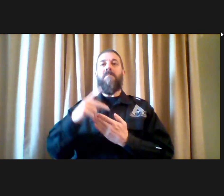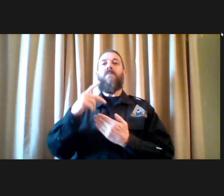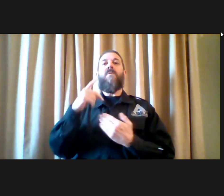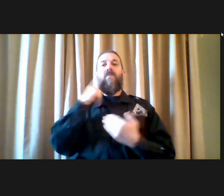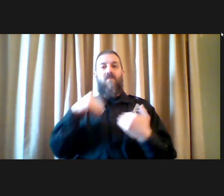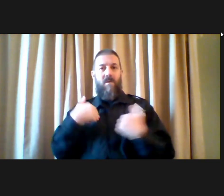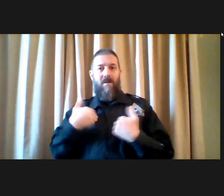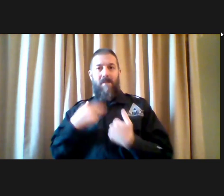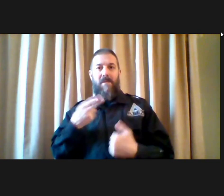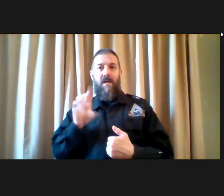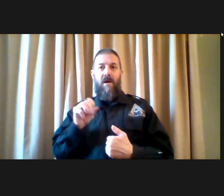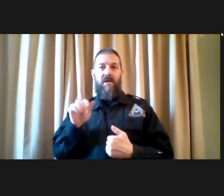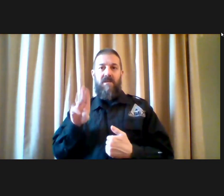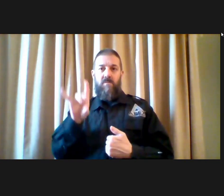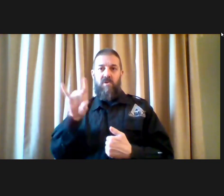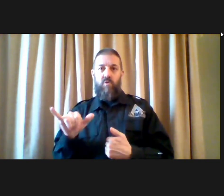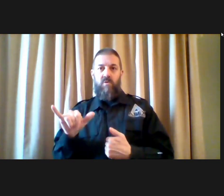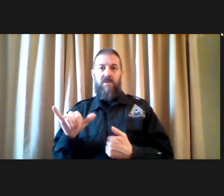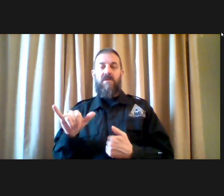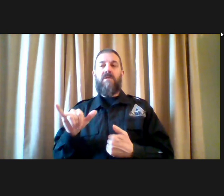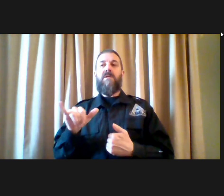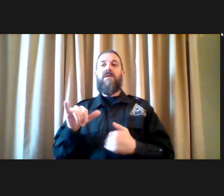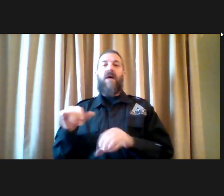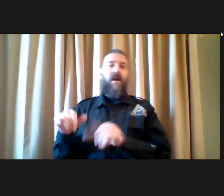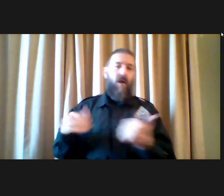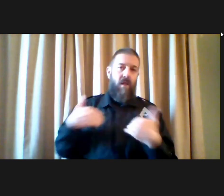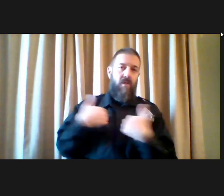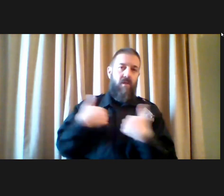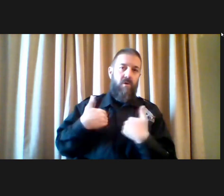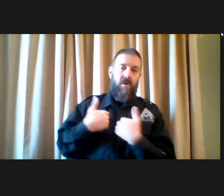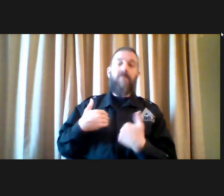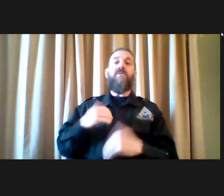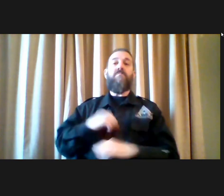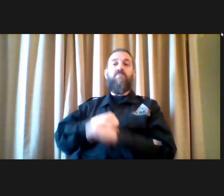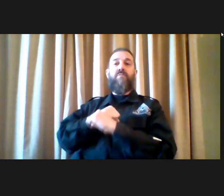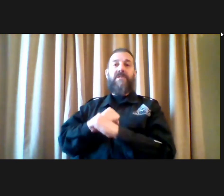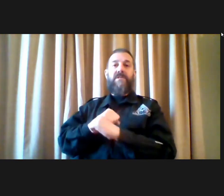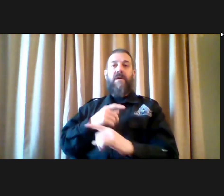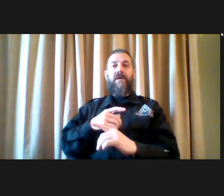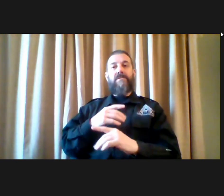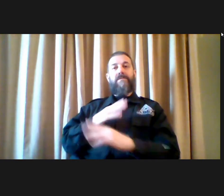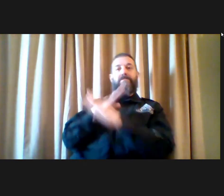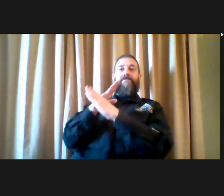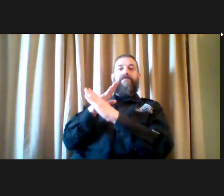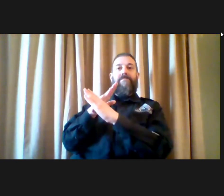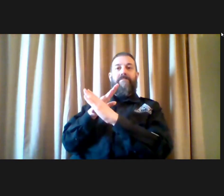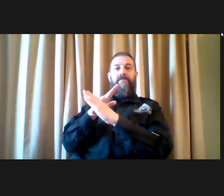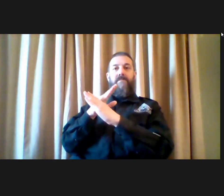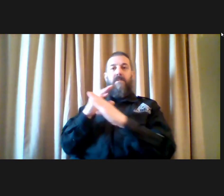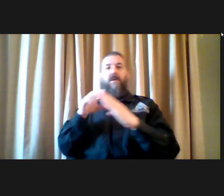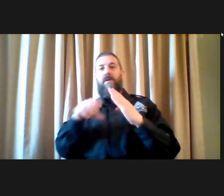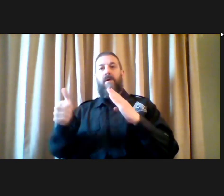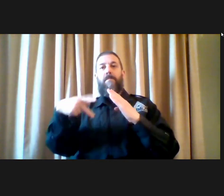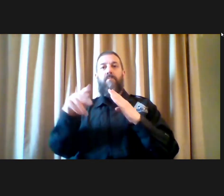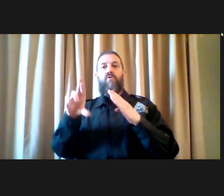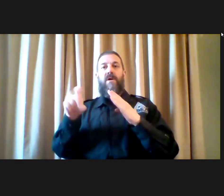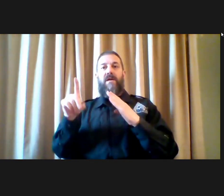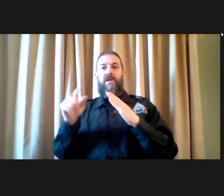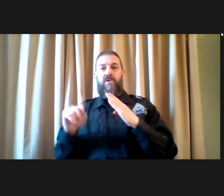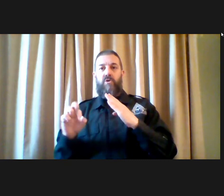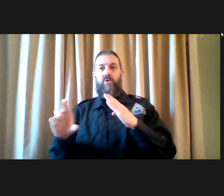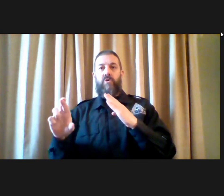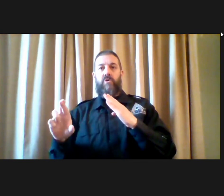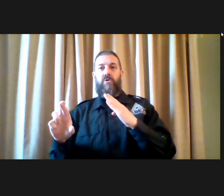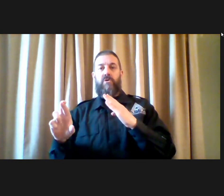predators, as one of the modules on being a good caretaker for your animals. And so we've been kind of partnered